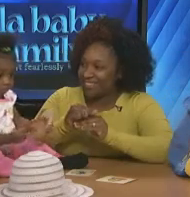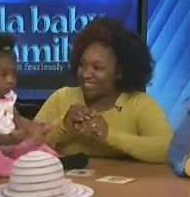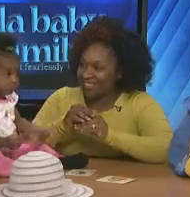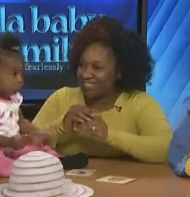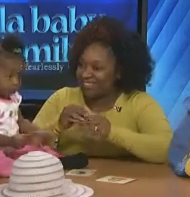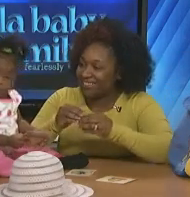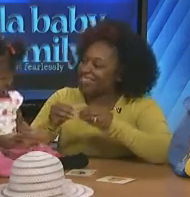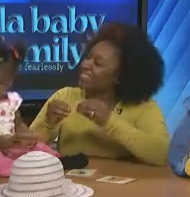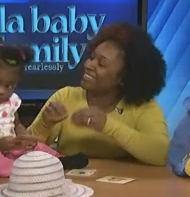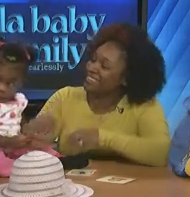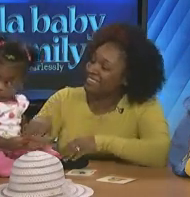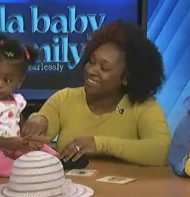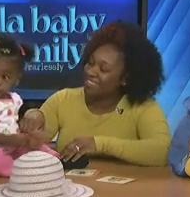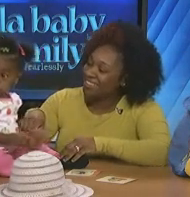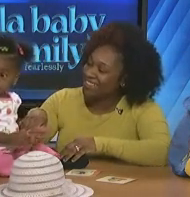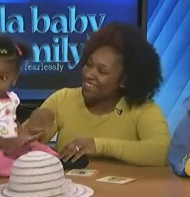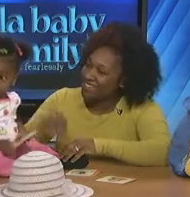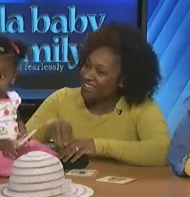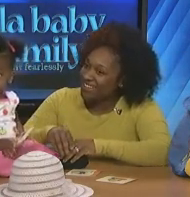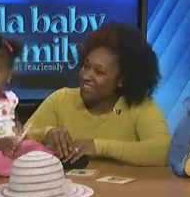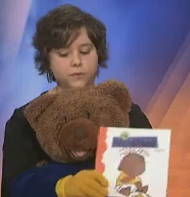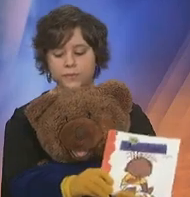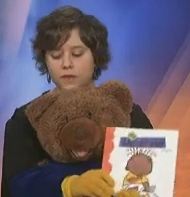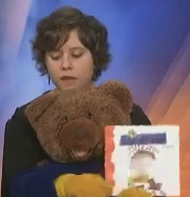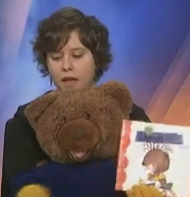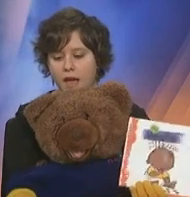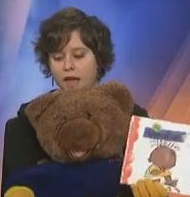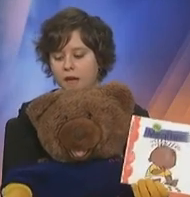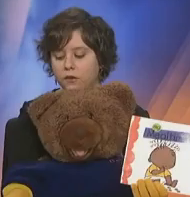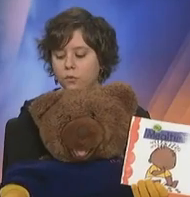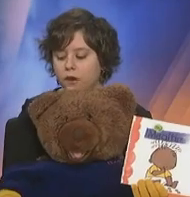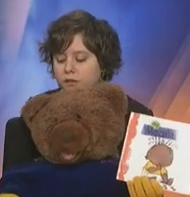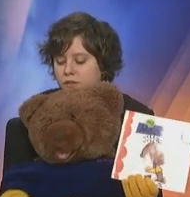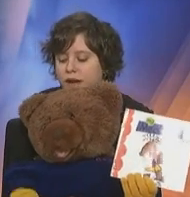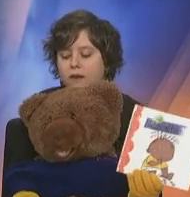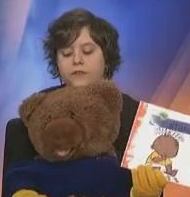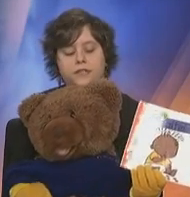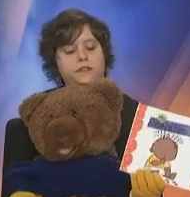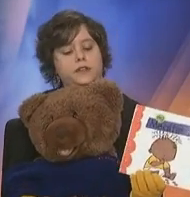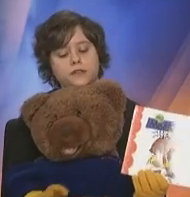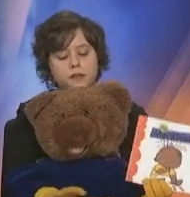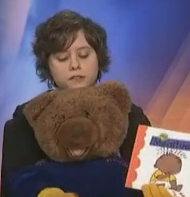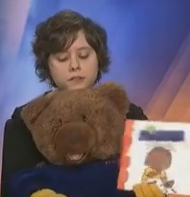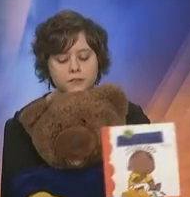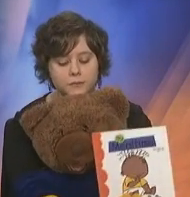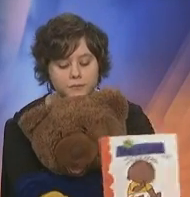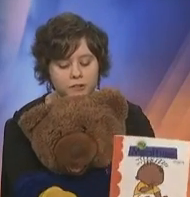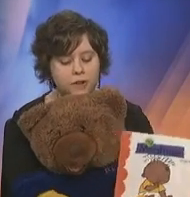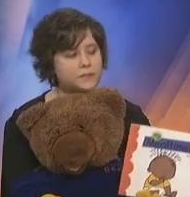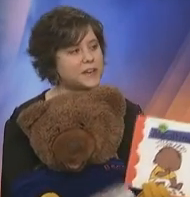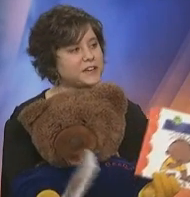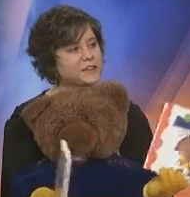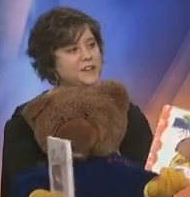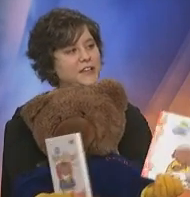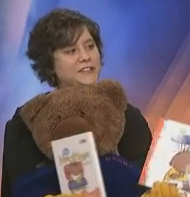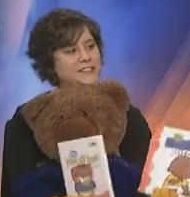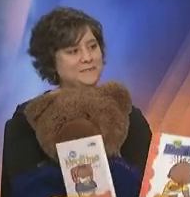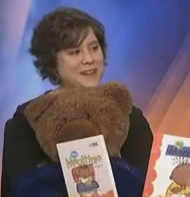have. We have books that we do, and we also have DVDs also. Oop, gloves make it a little challenging to pick